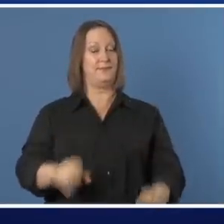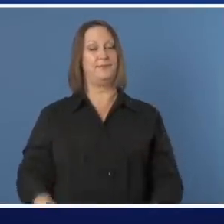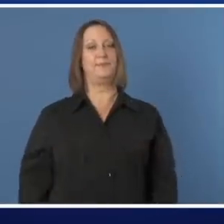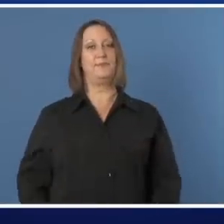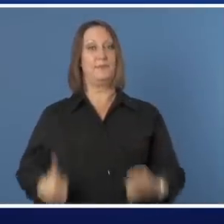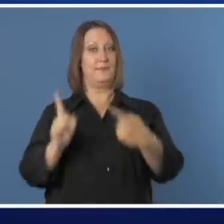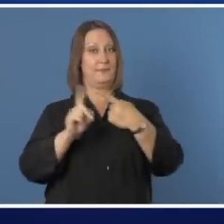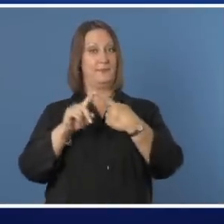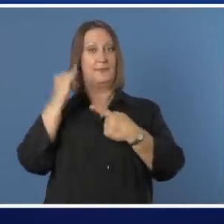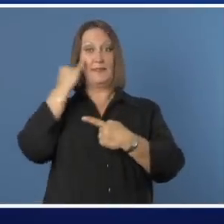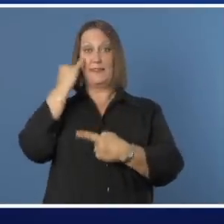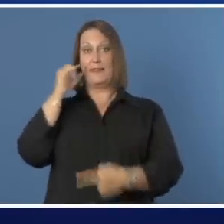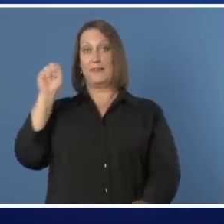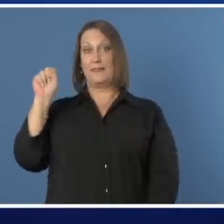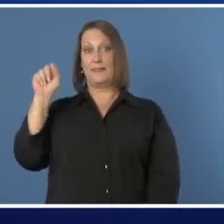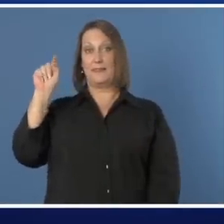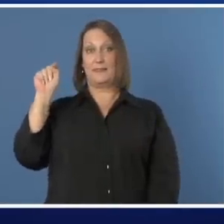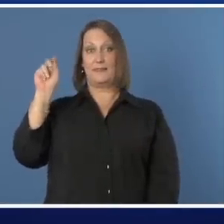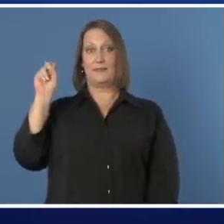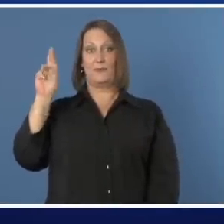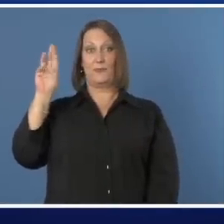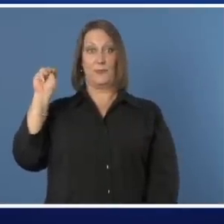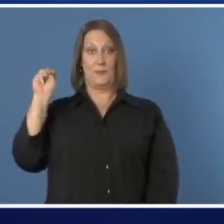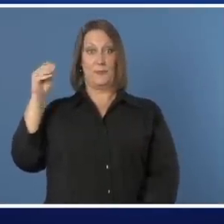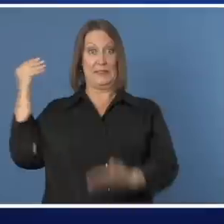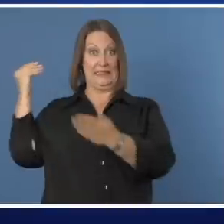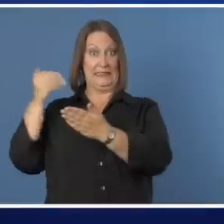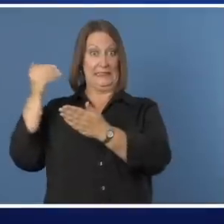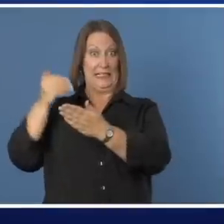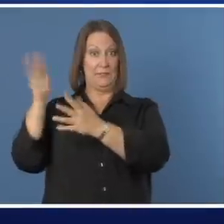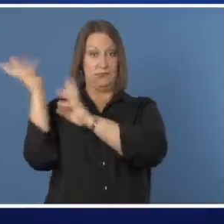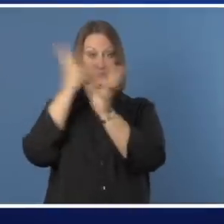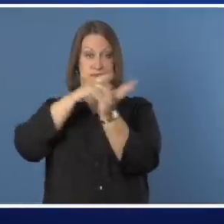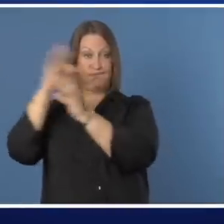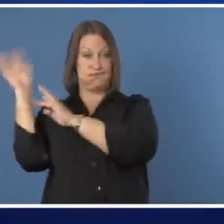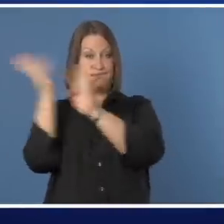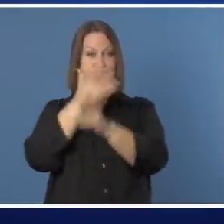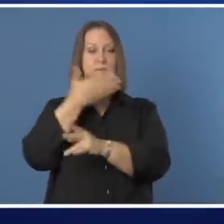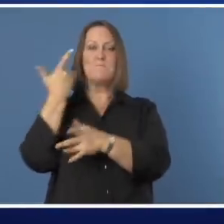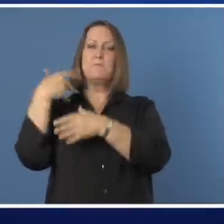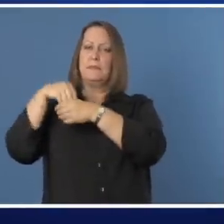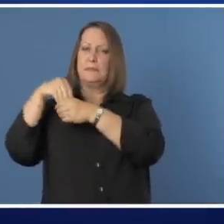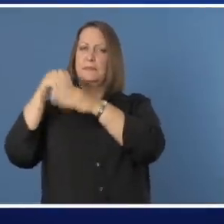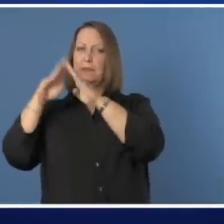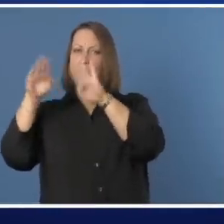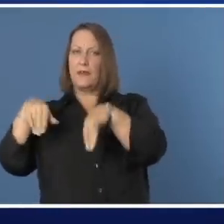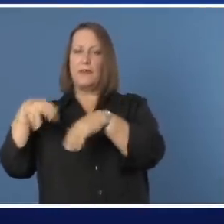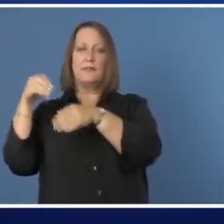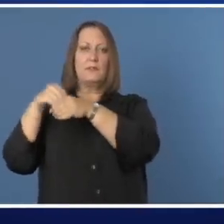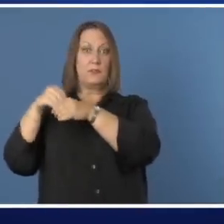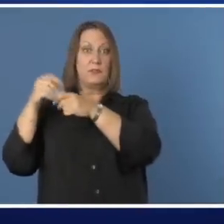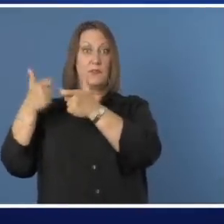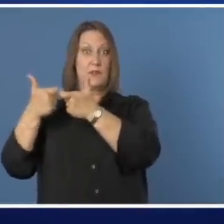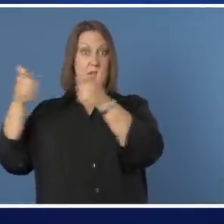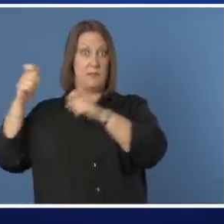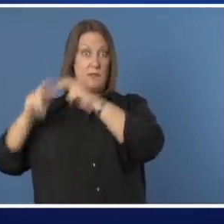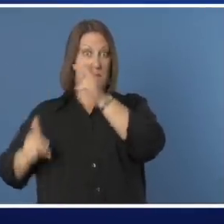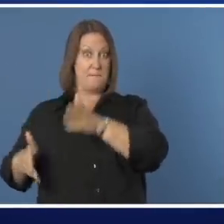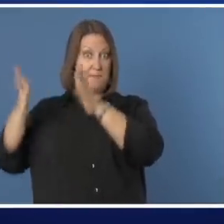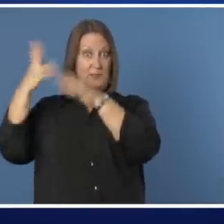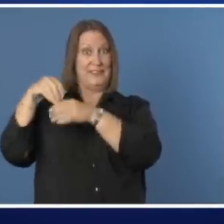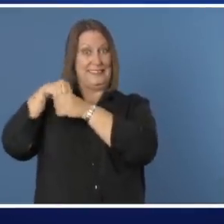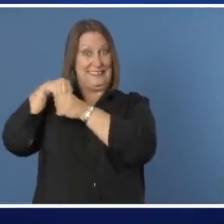Get inside a home or large building when a storm approaches. Stay indoors